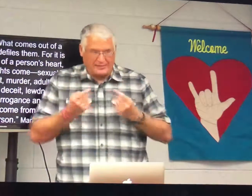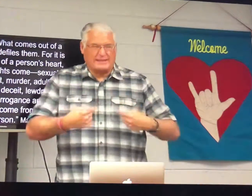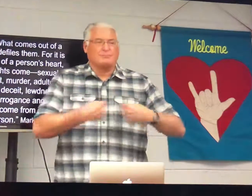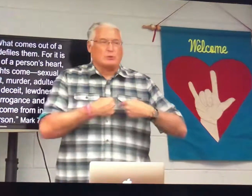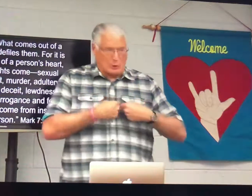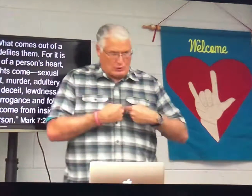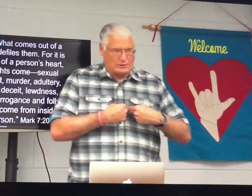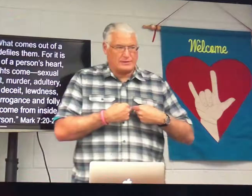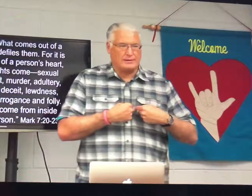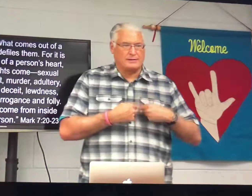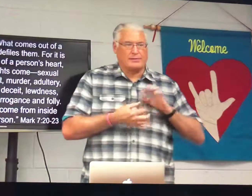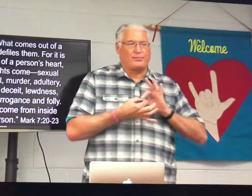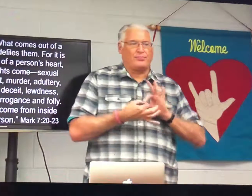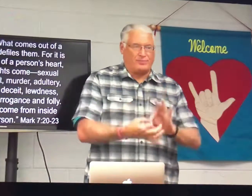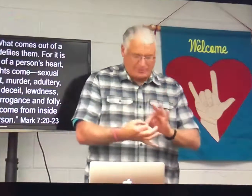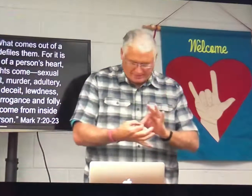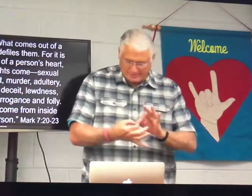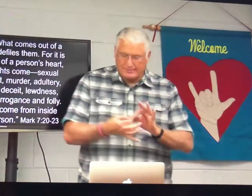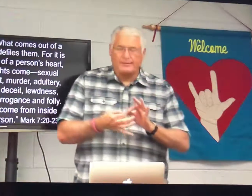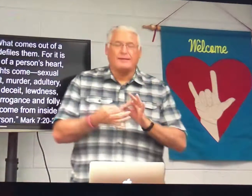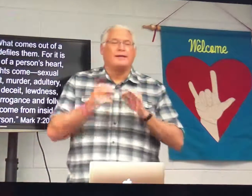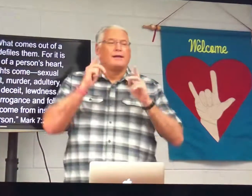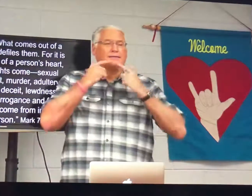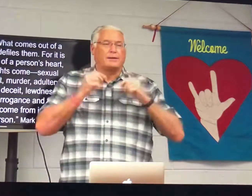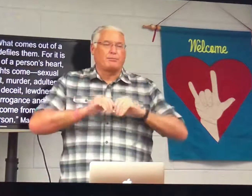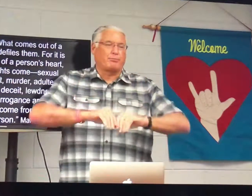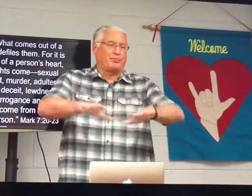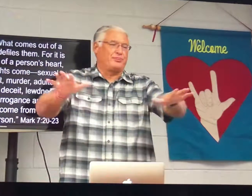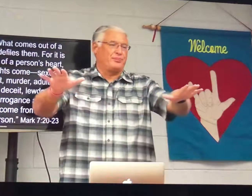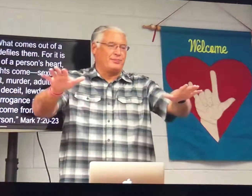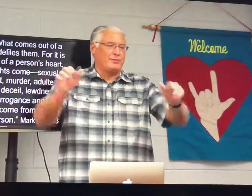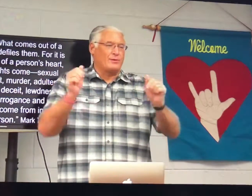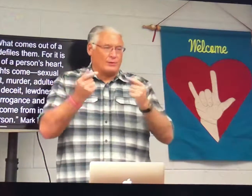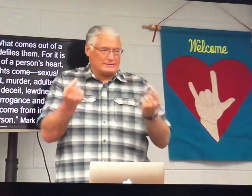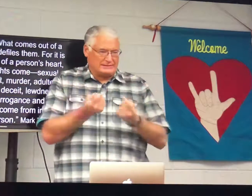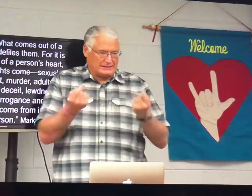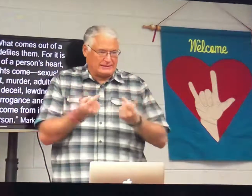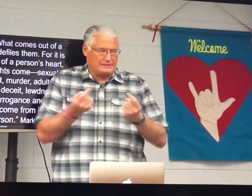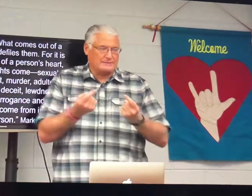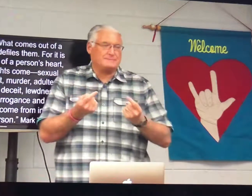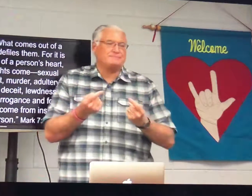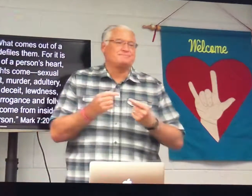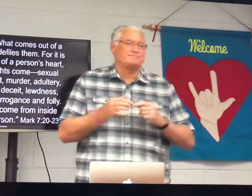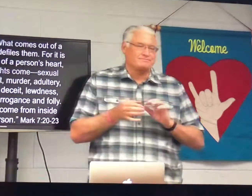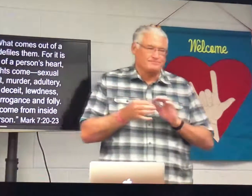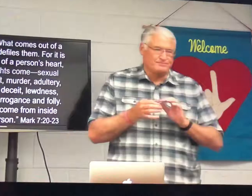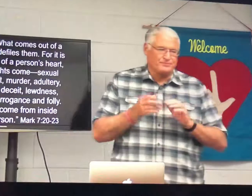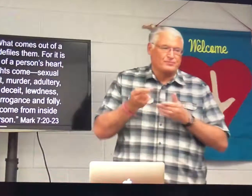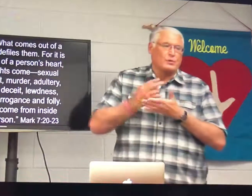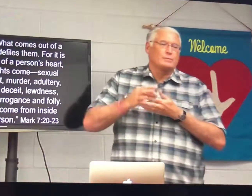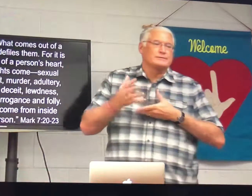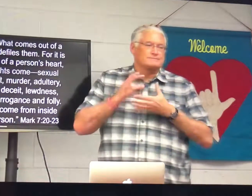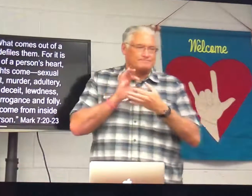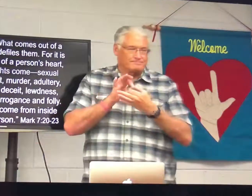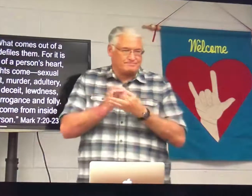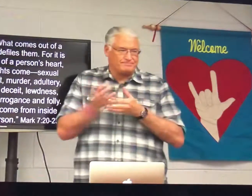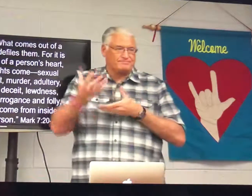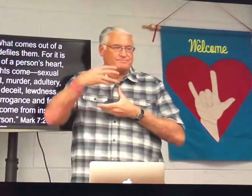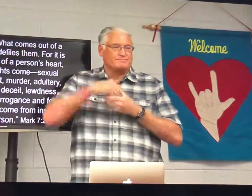And signed a long-term deal here. Yeah, that's the thing. It's a contract that is immovable. I mean, there's no way. And so you